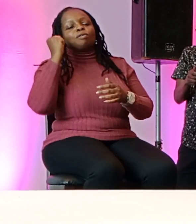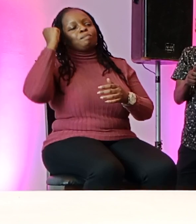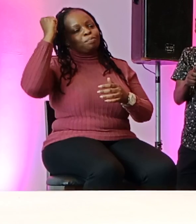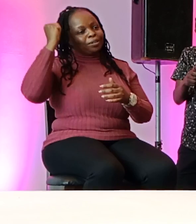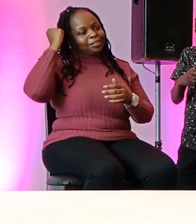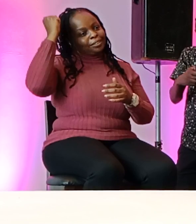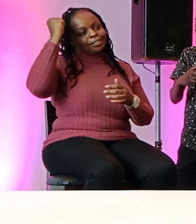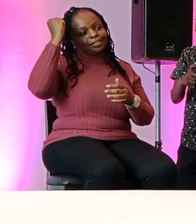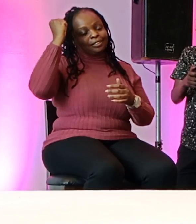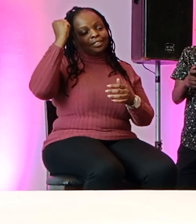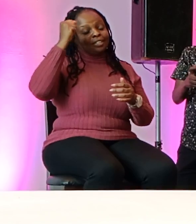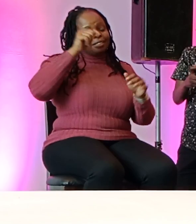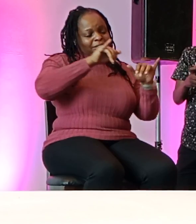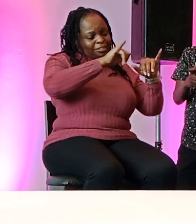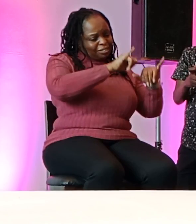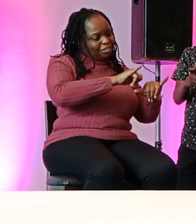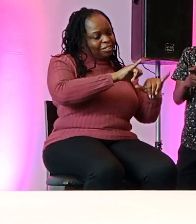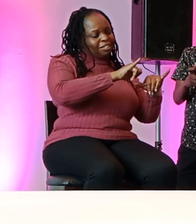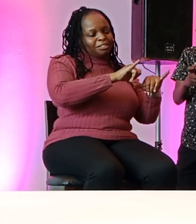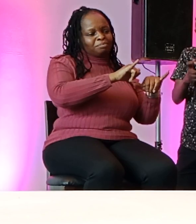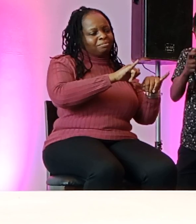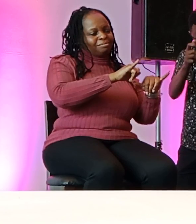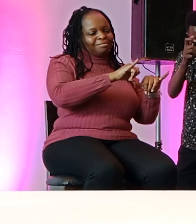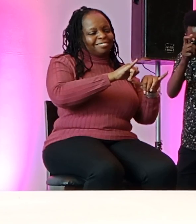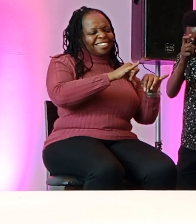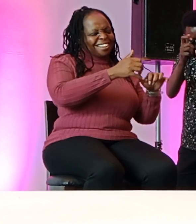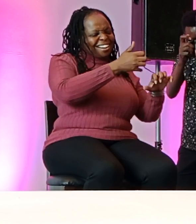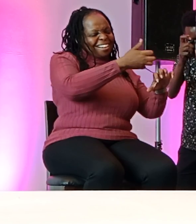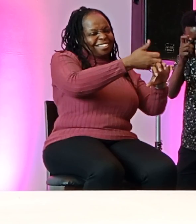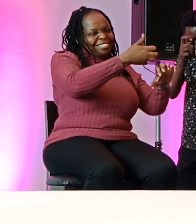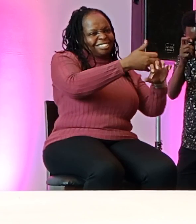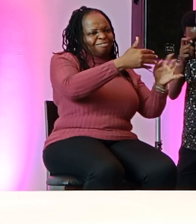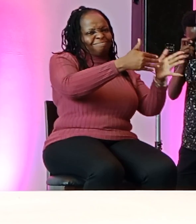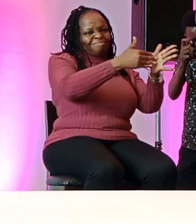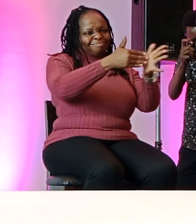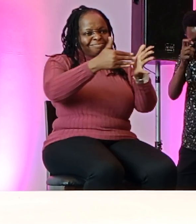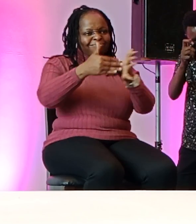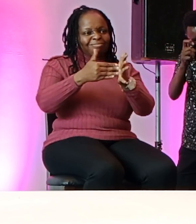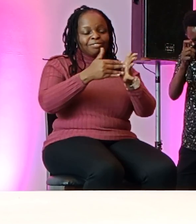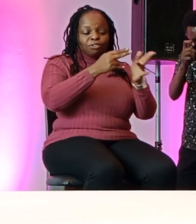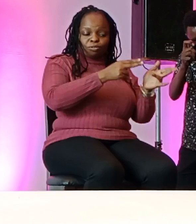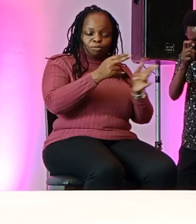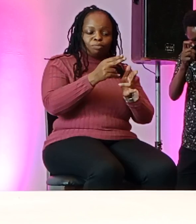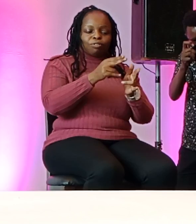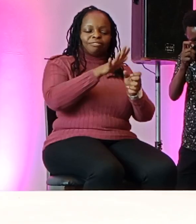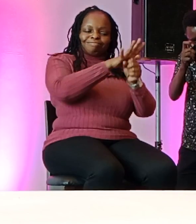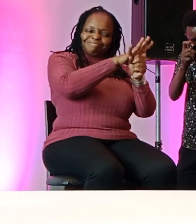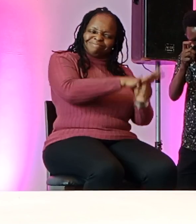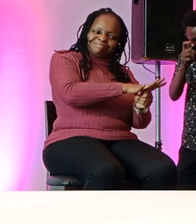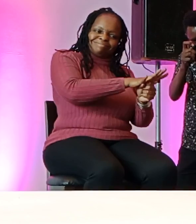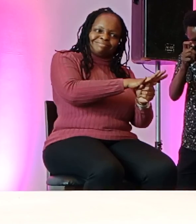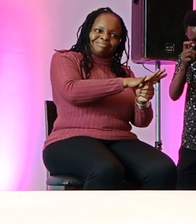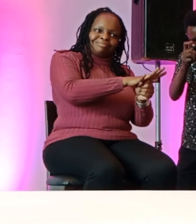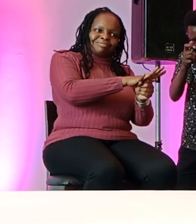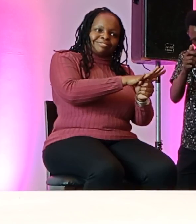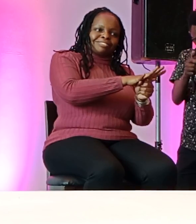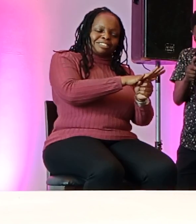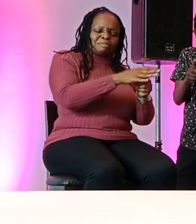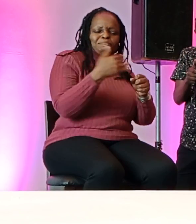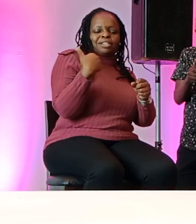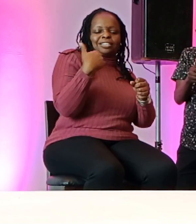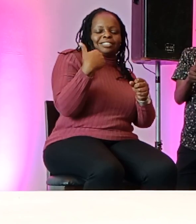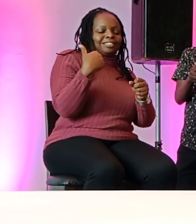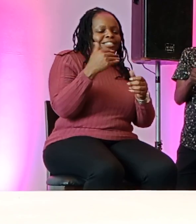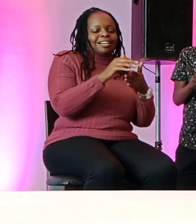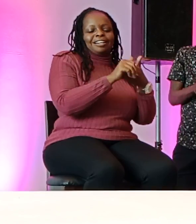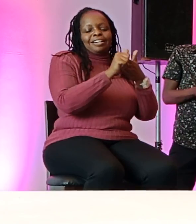politics, remain significant hurdles. Normalization of discriminatory practices has